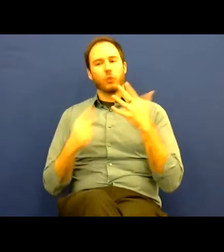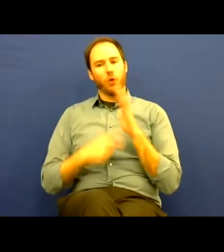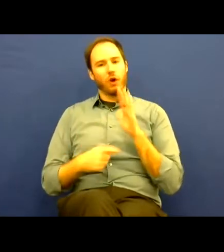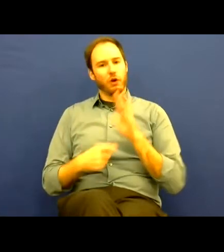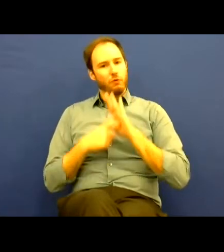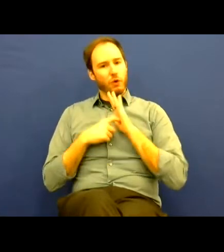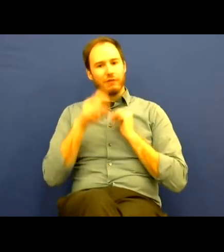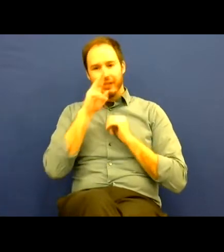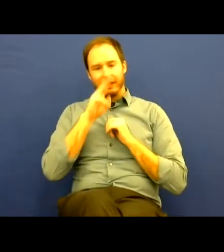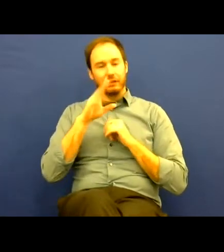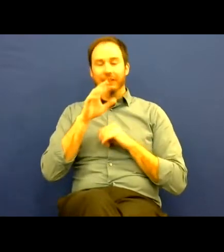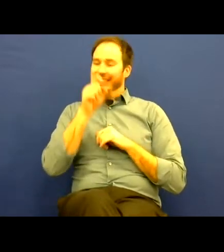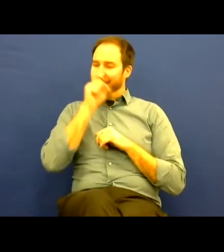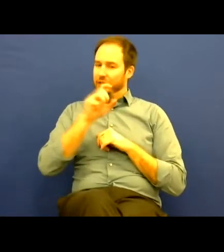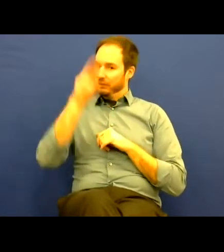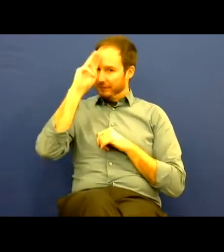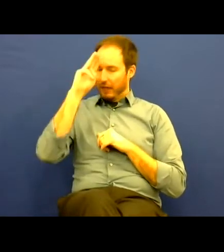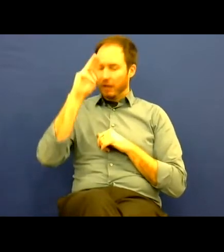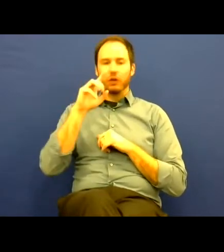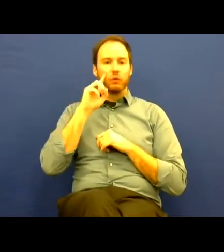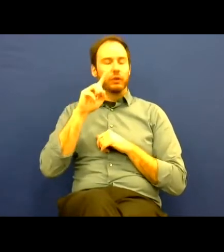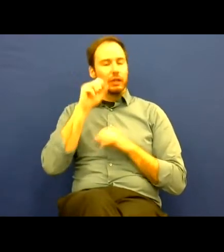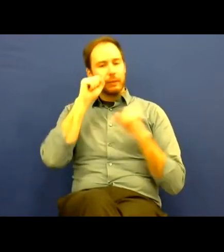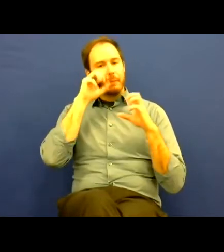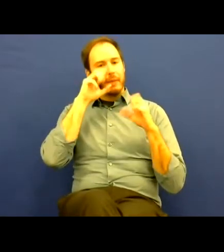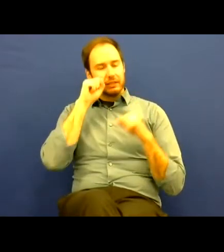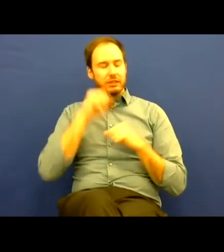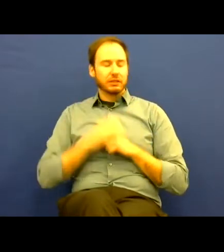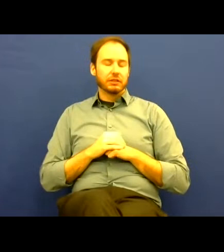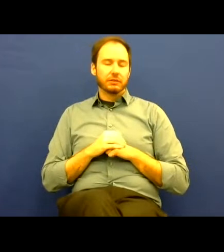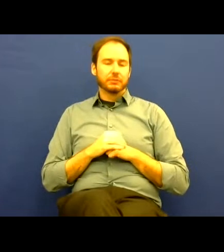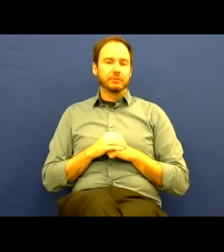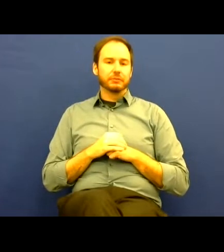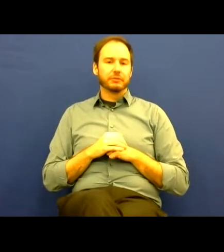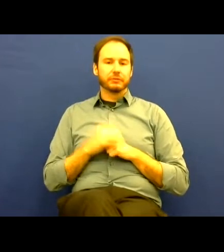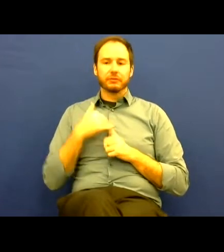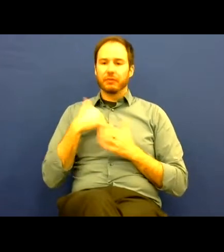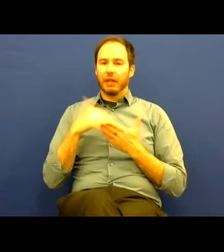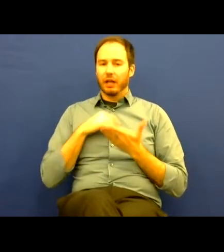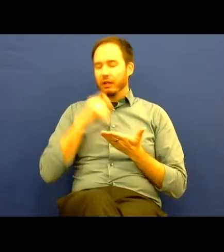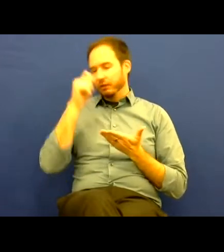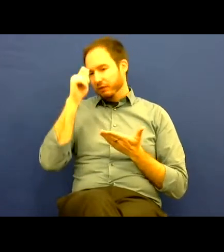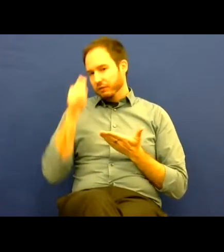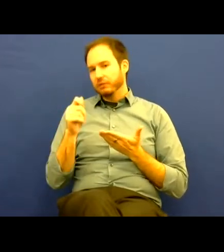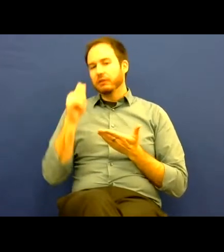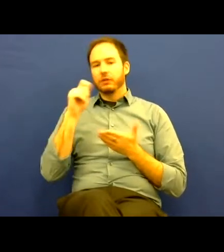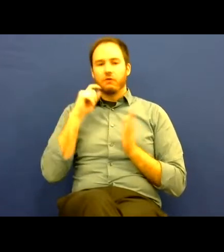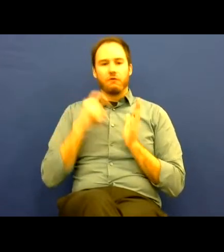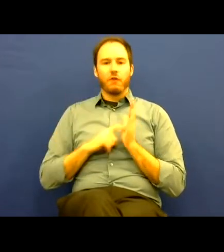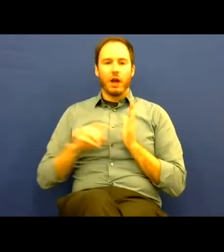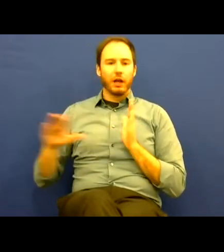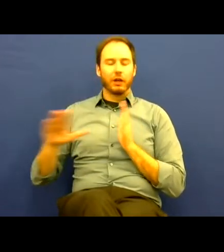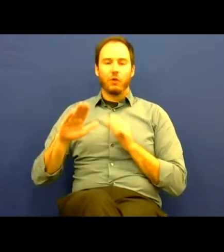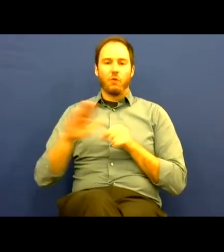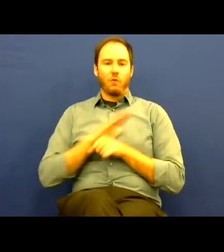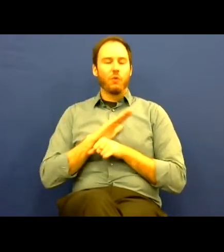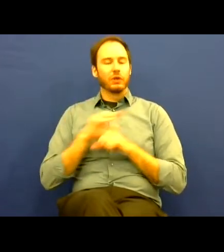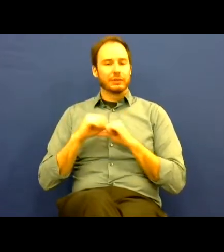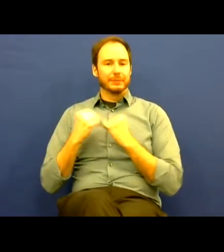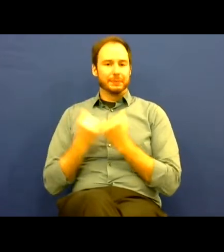Eagle Scout, it's truly astounding. So again, hats off to Ryan and his entire support team.